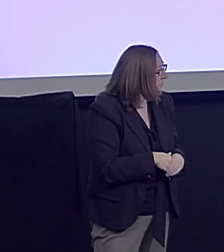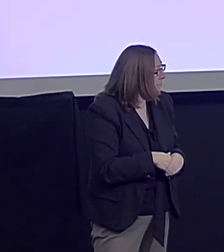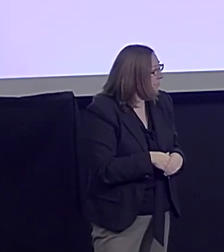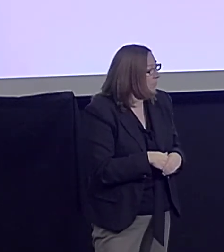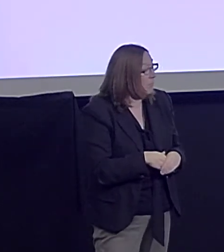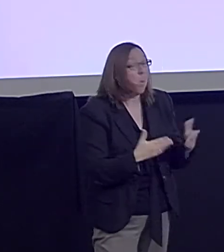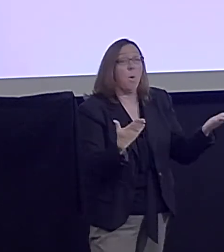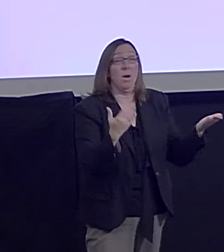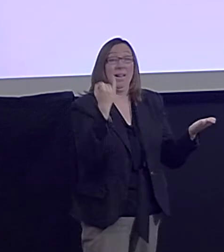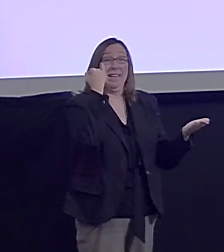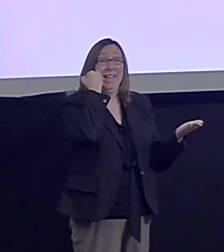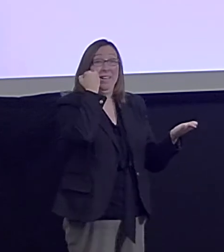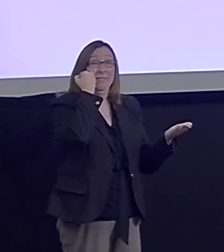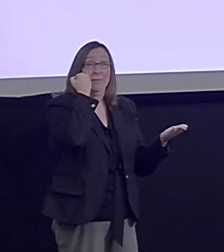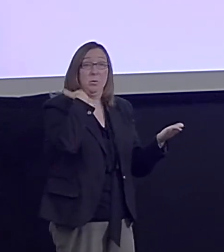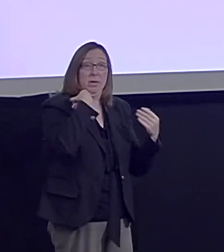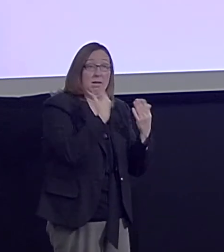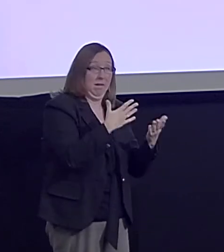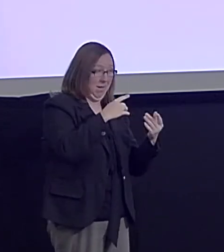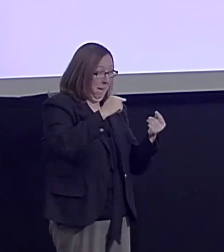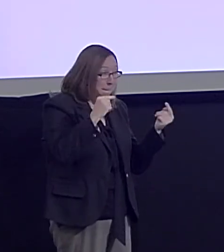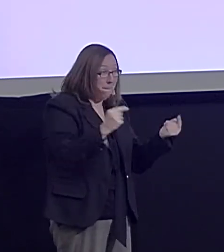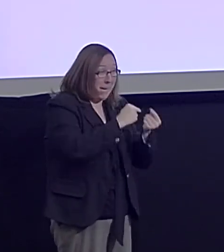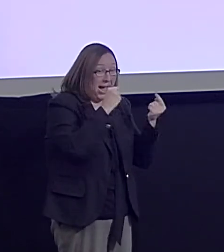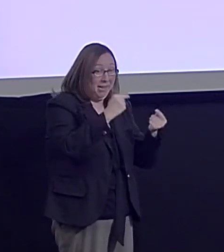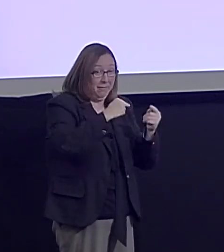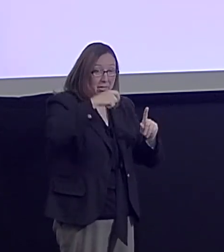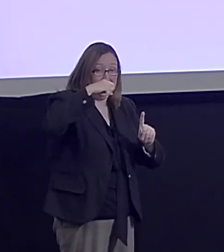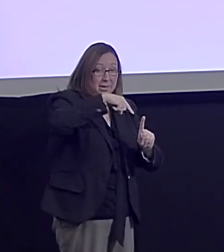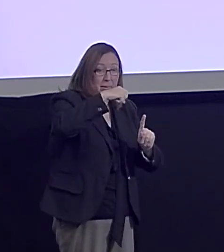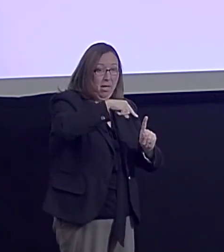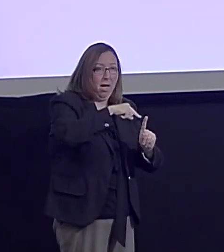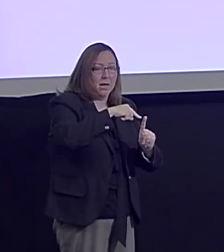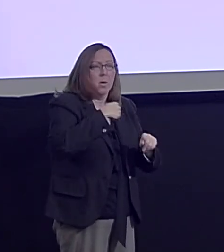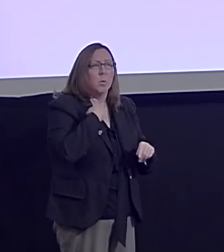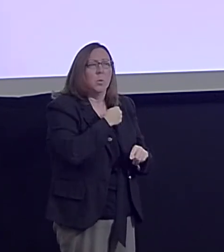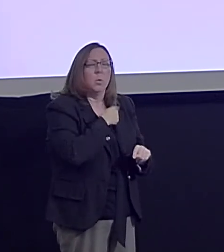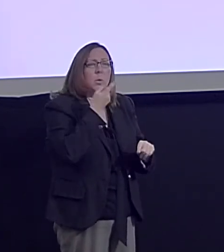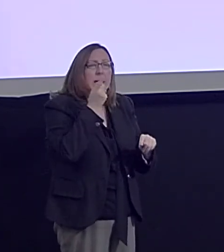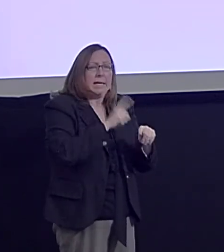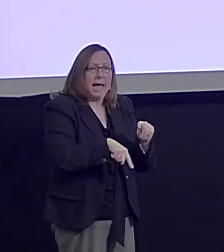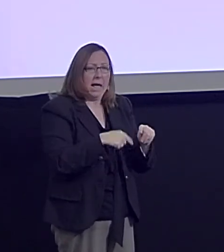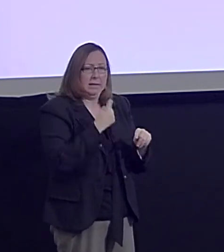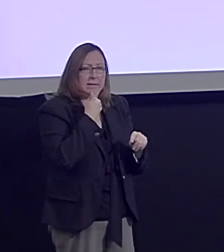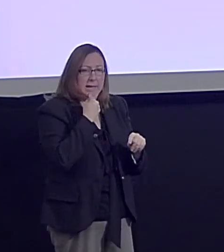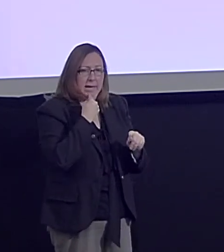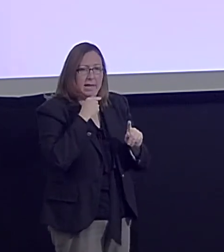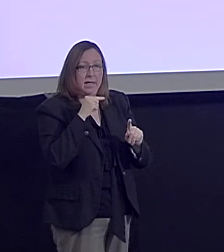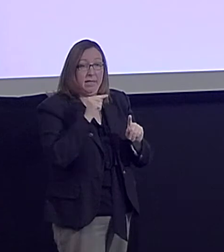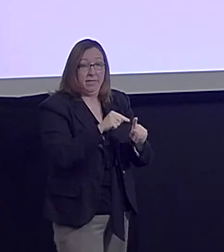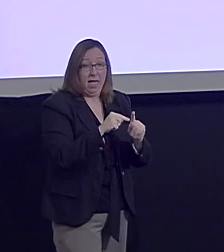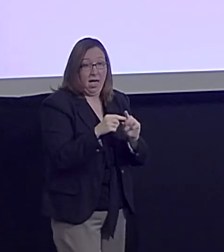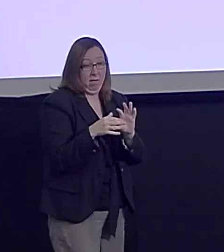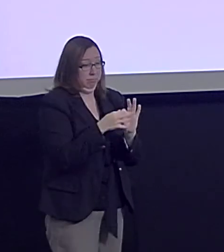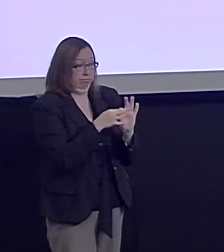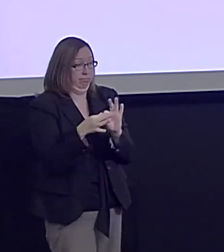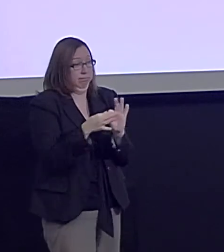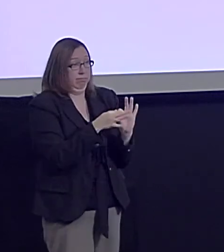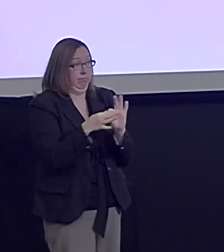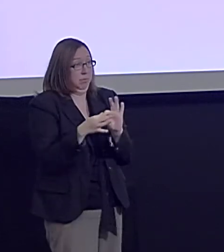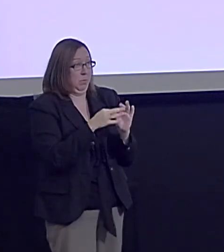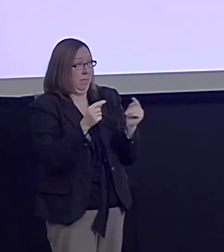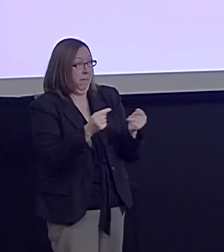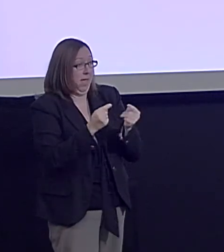stimuli, you cannot claim this is an area for pain. Maybe, maybe not. You must have additional data. And the